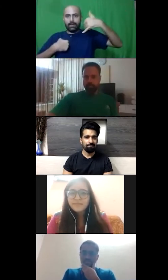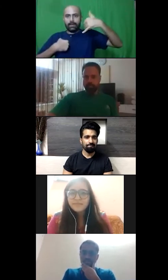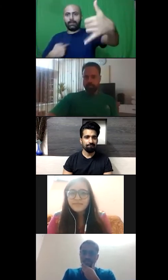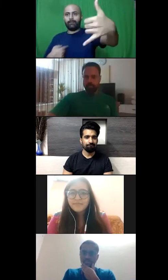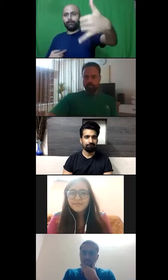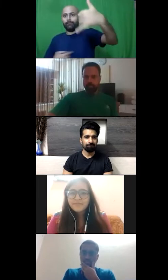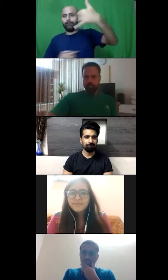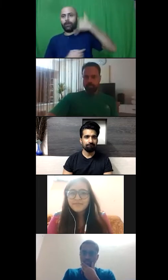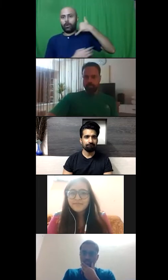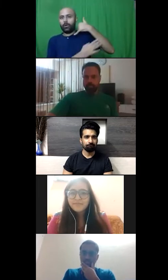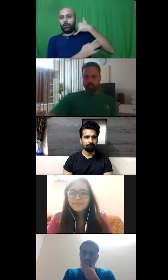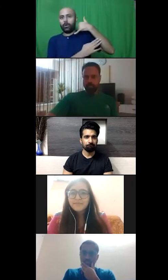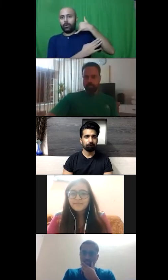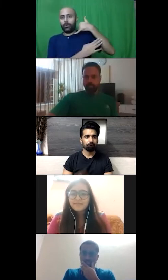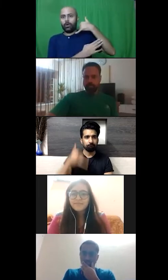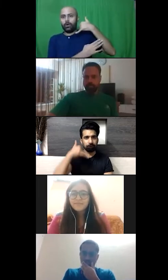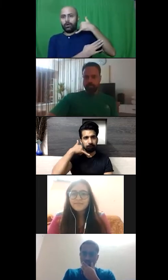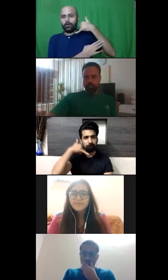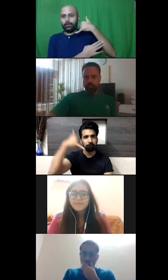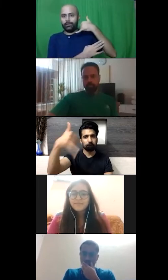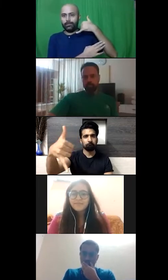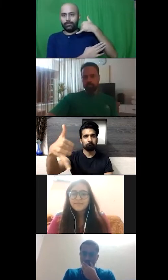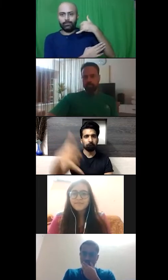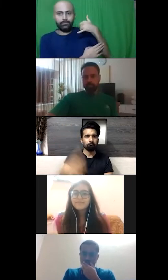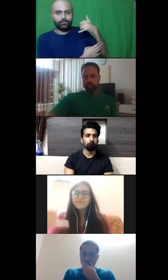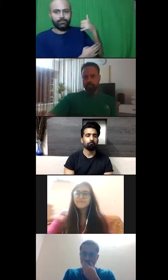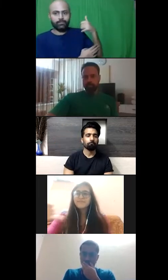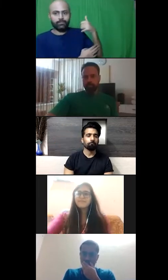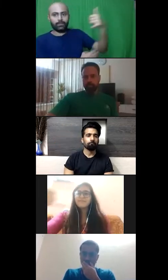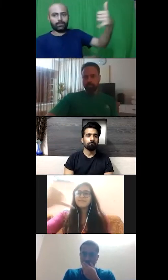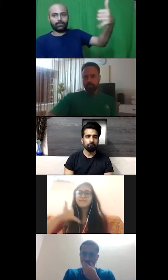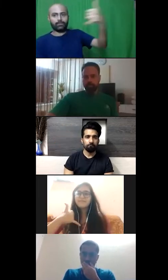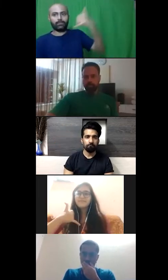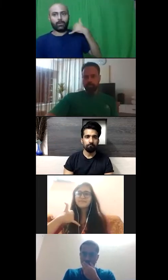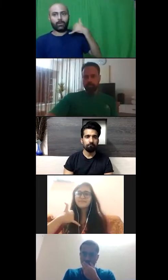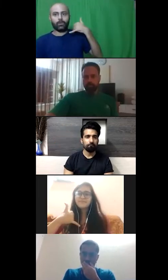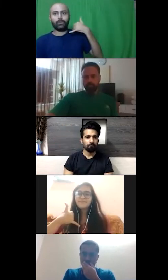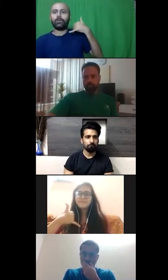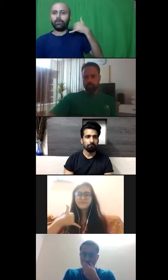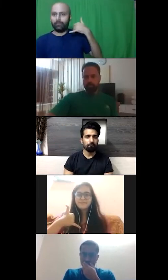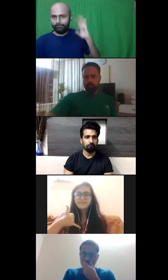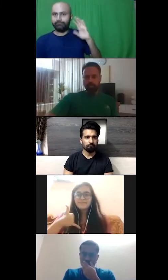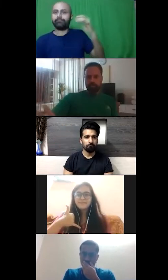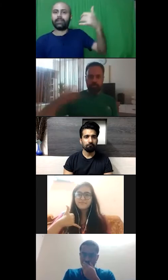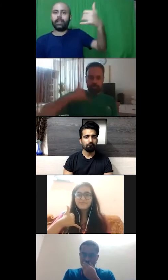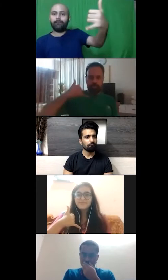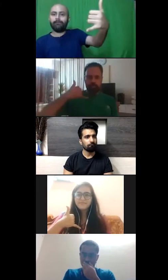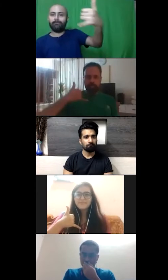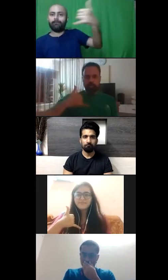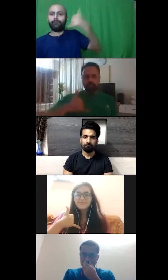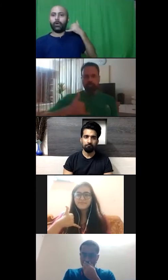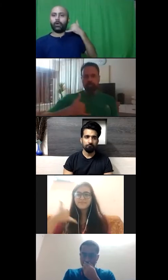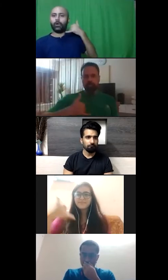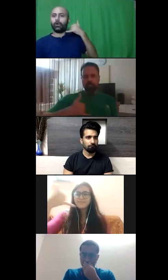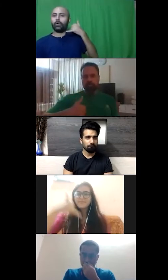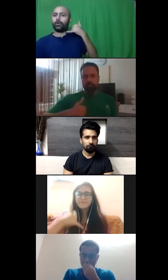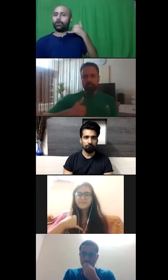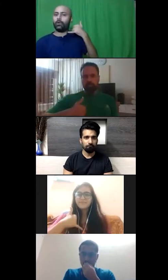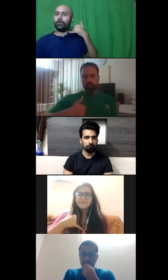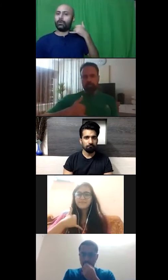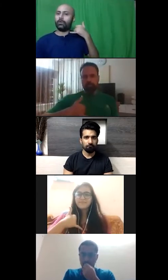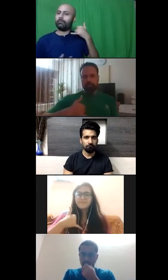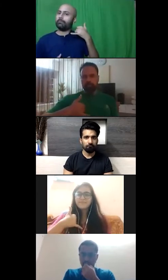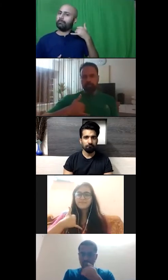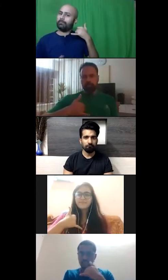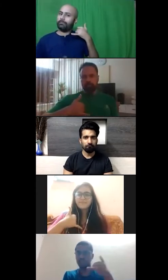the sign. It's just you have to change your direction only. If you're calling, to someone, or if someone is calling you.